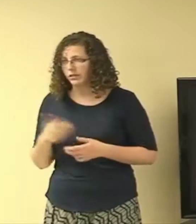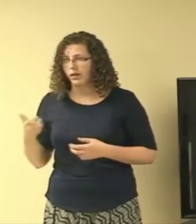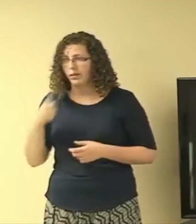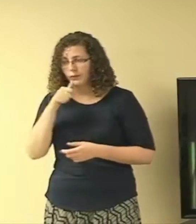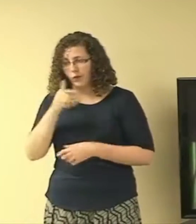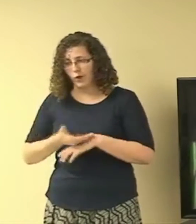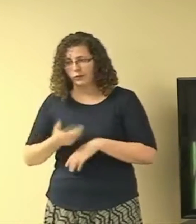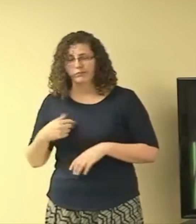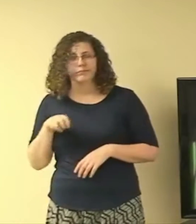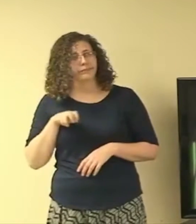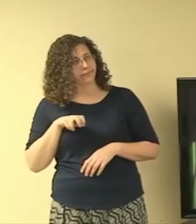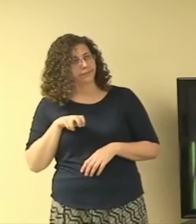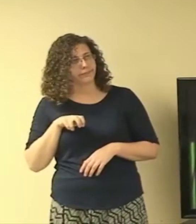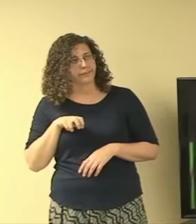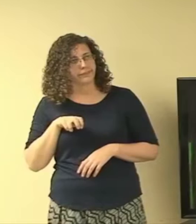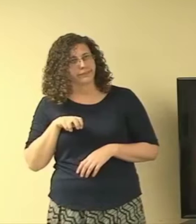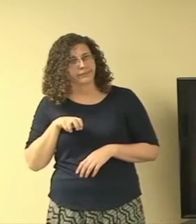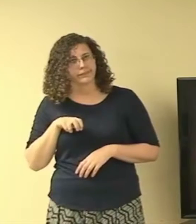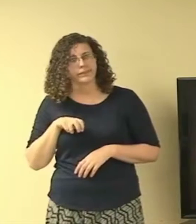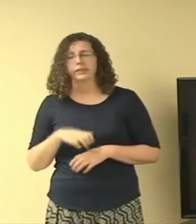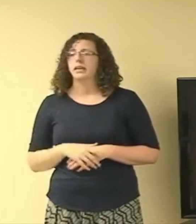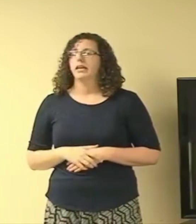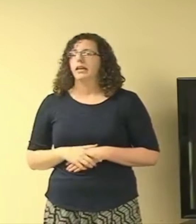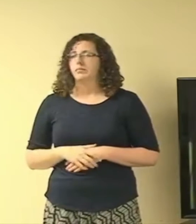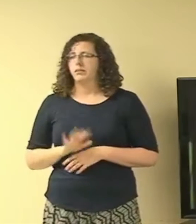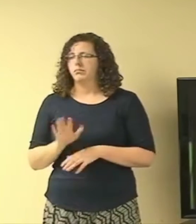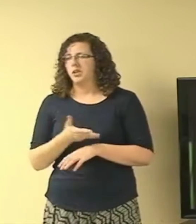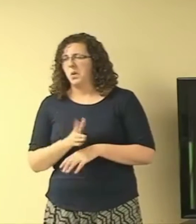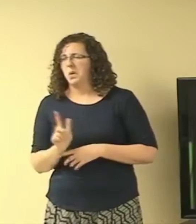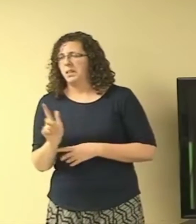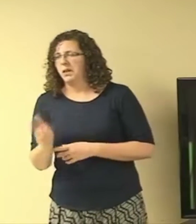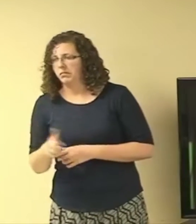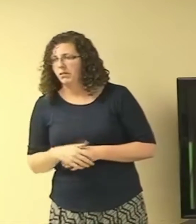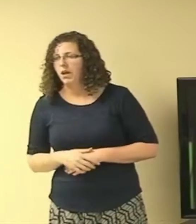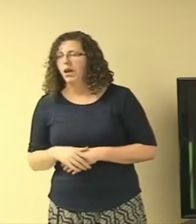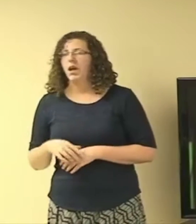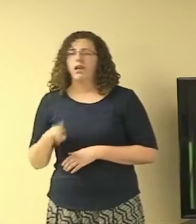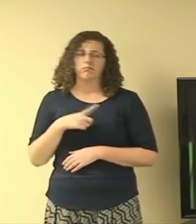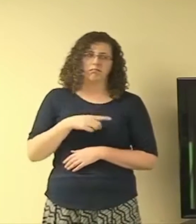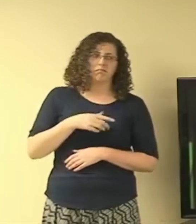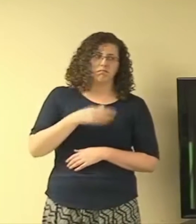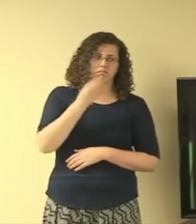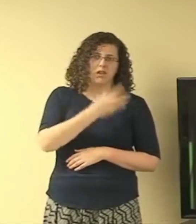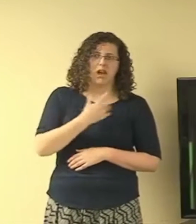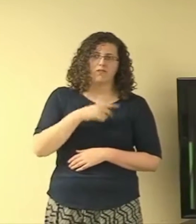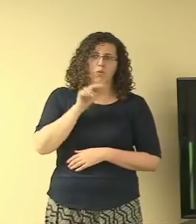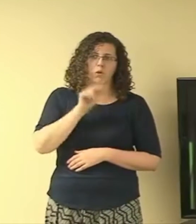and we sung a song or something. And a minute, she kind of leaned over and laid her head on my shoulder, and she said, I've watched you tithe my whole life.